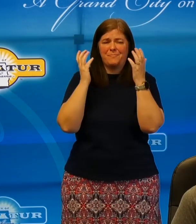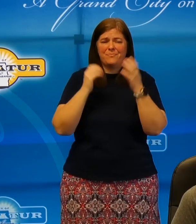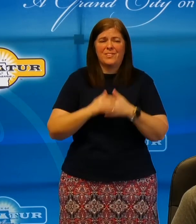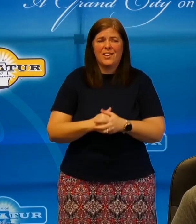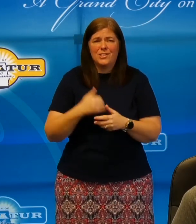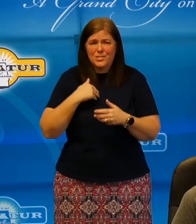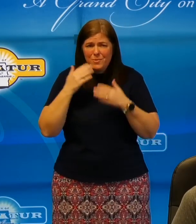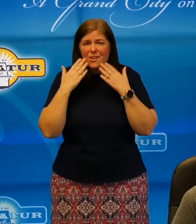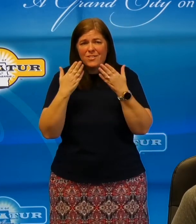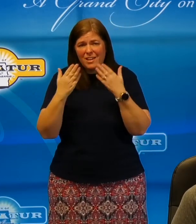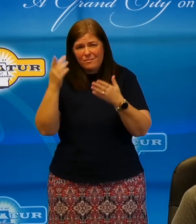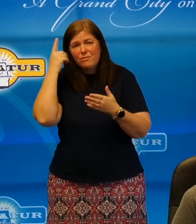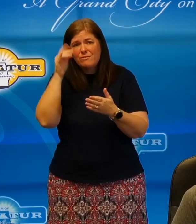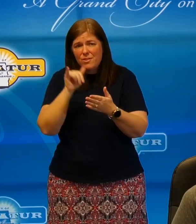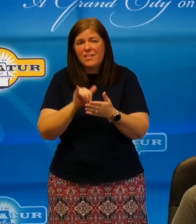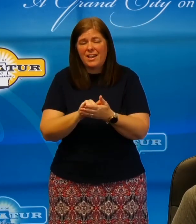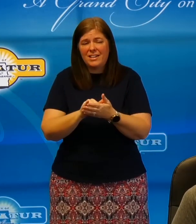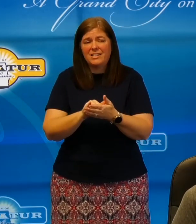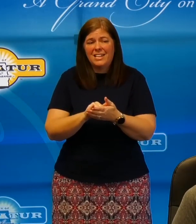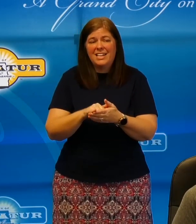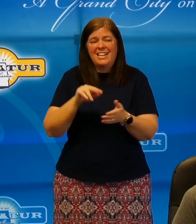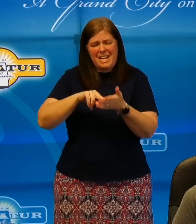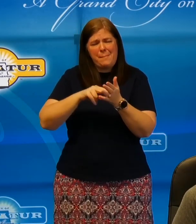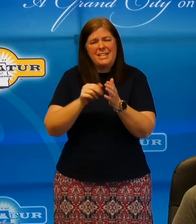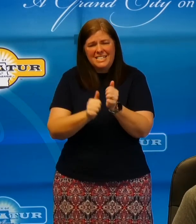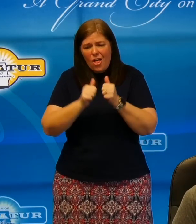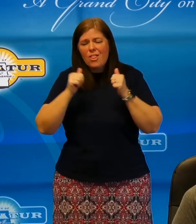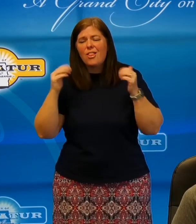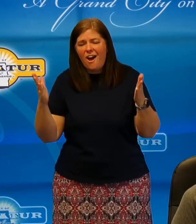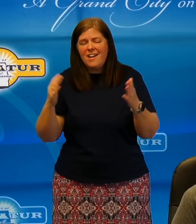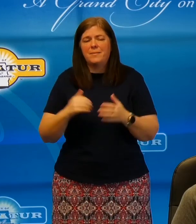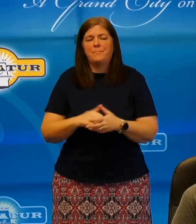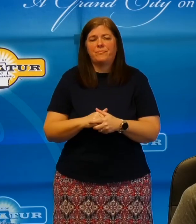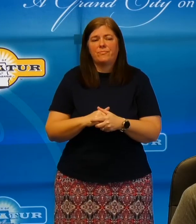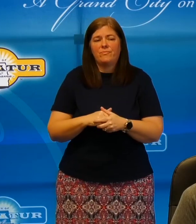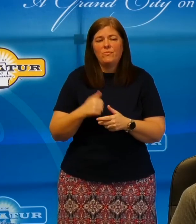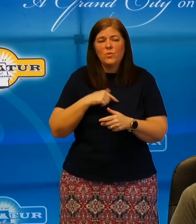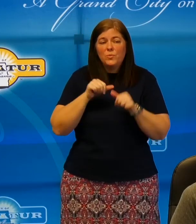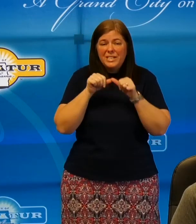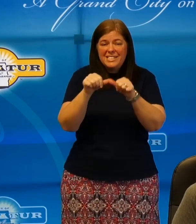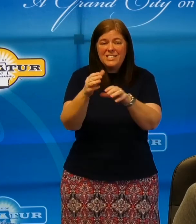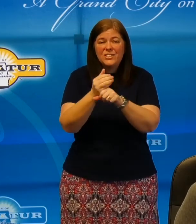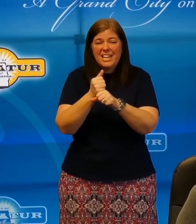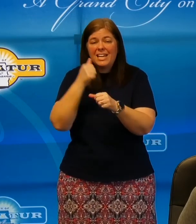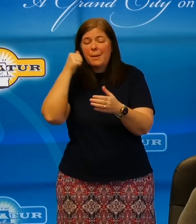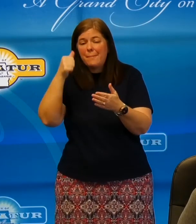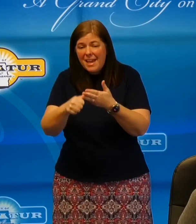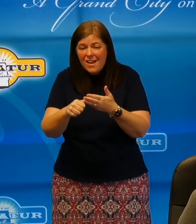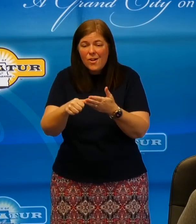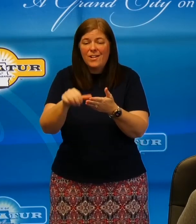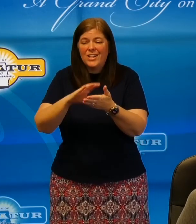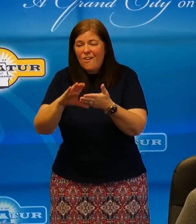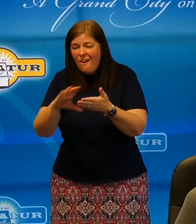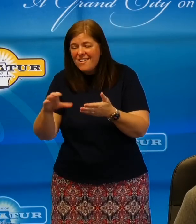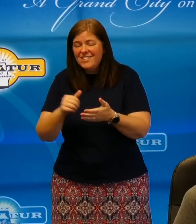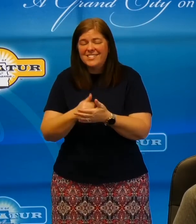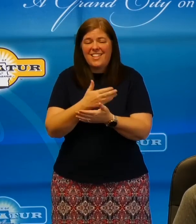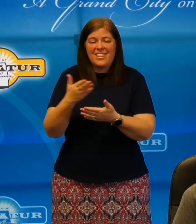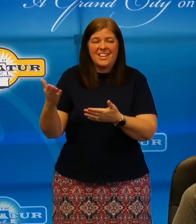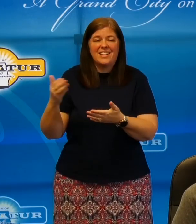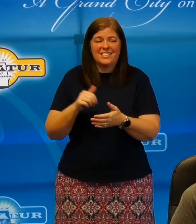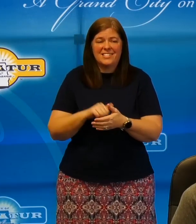appreciate those gestures, and it means a lot. So we still take mail and cards and all those kinds of things.